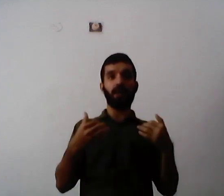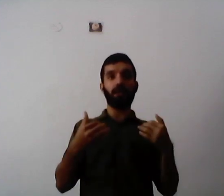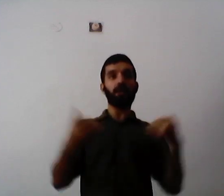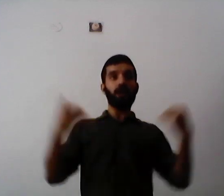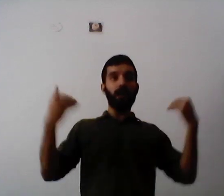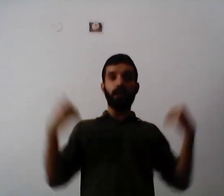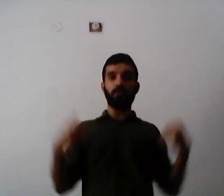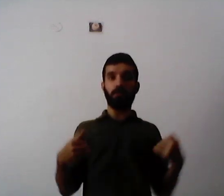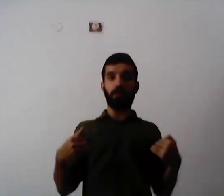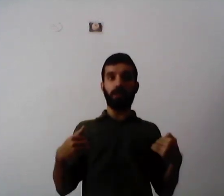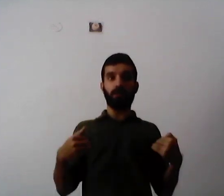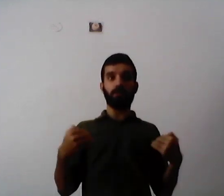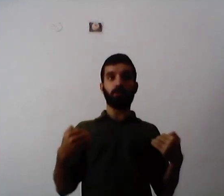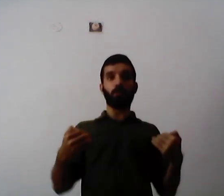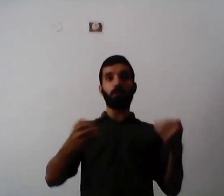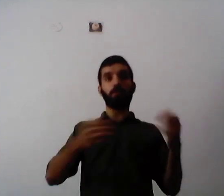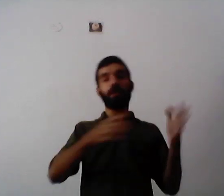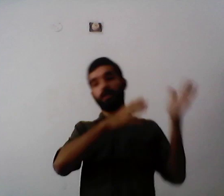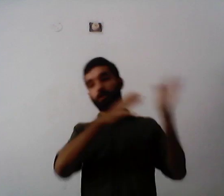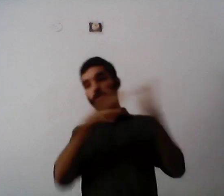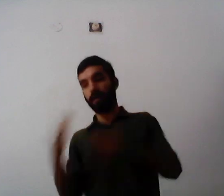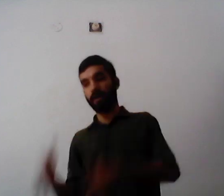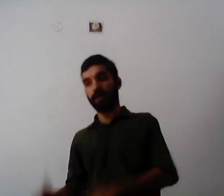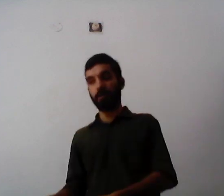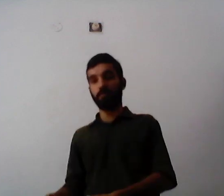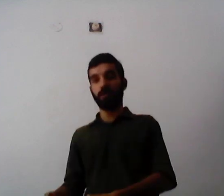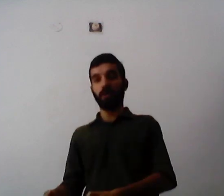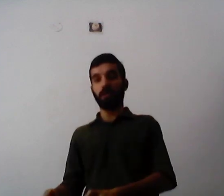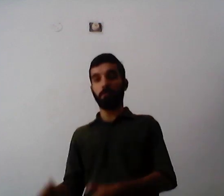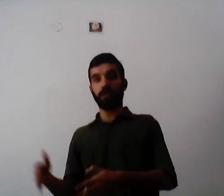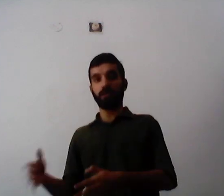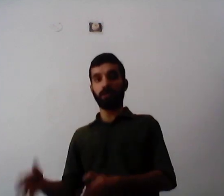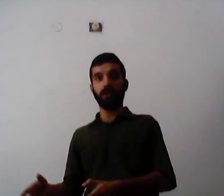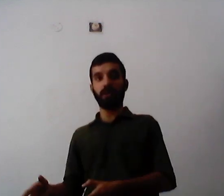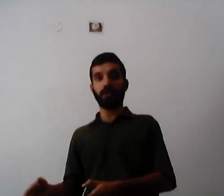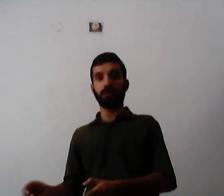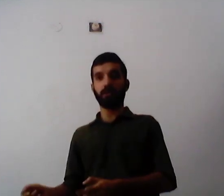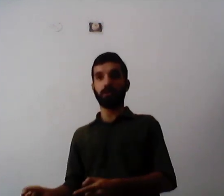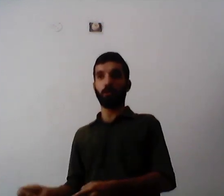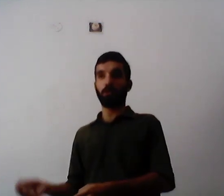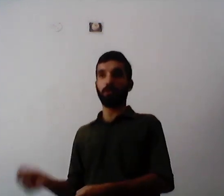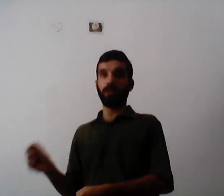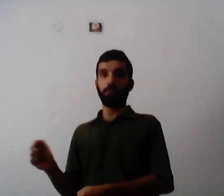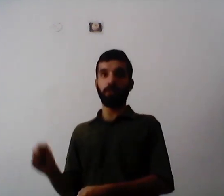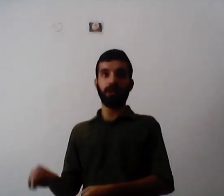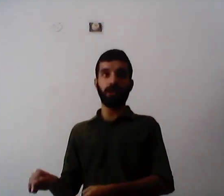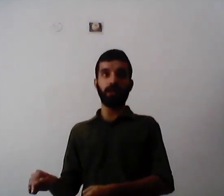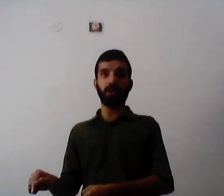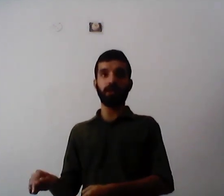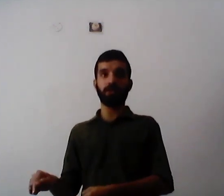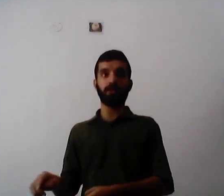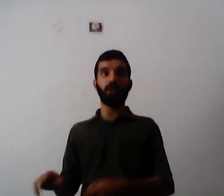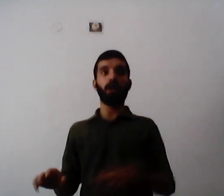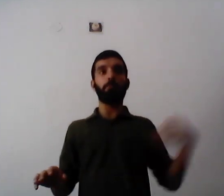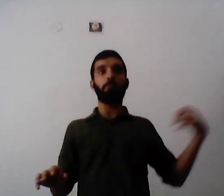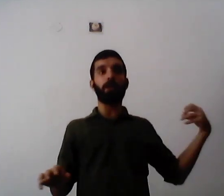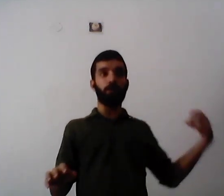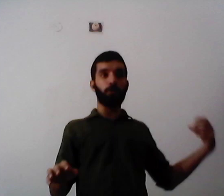taking in our blood. The solubility, as you go at depth, the pressure increases, the solubility immediately increases, but due to